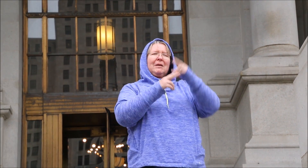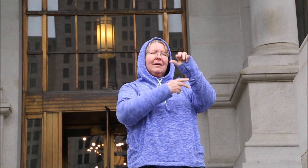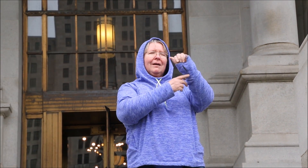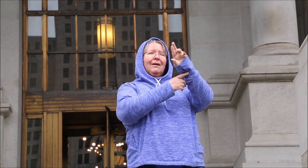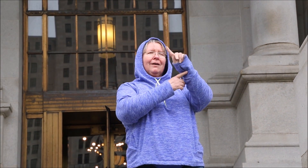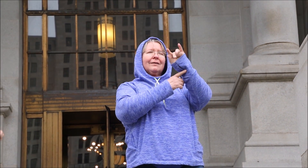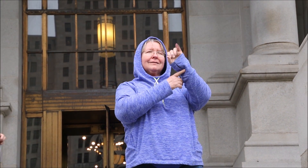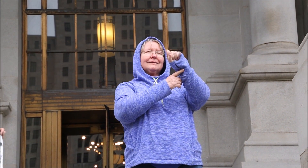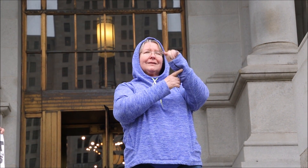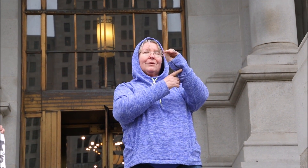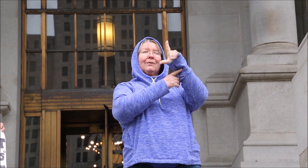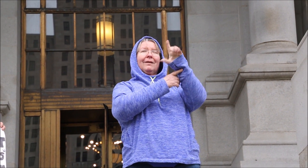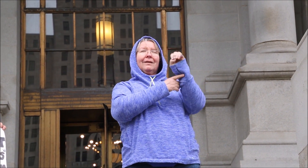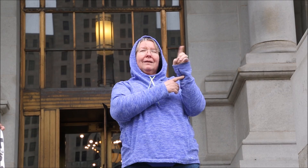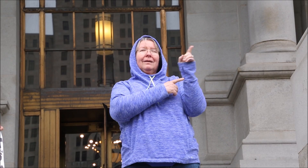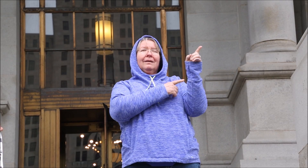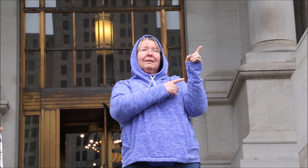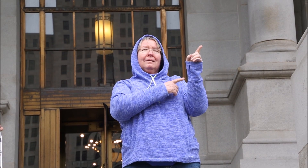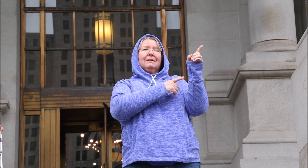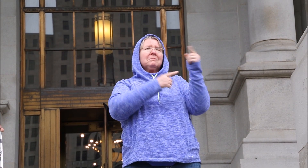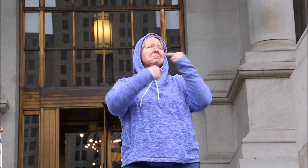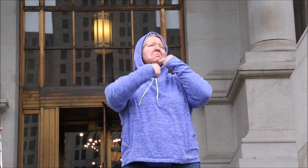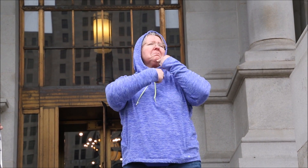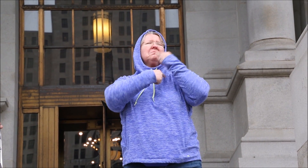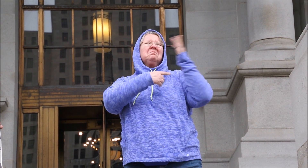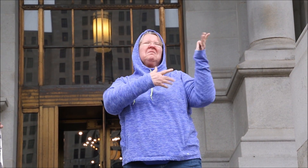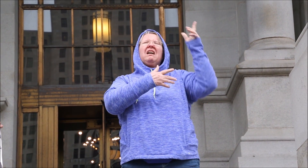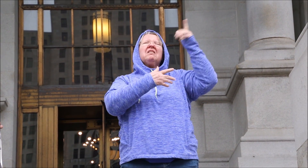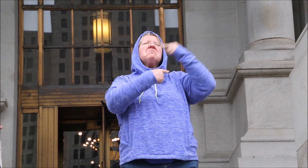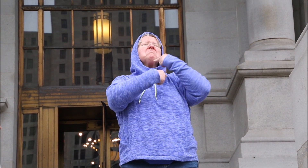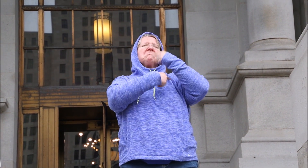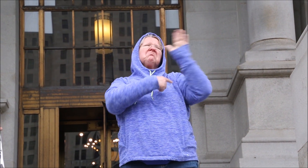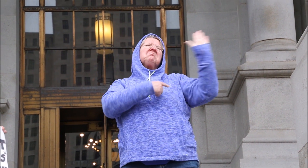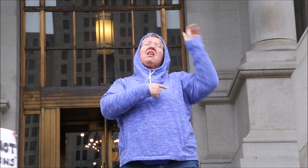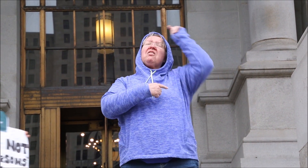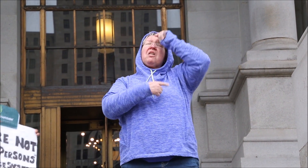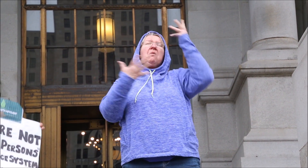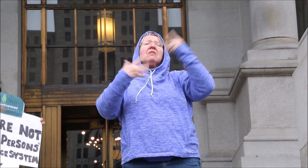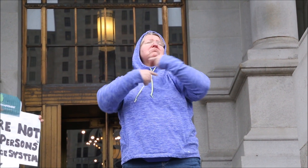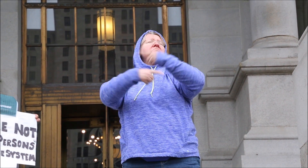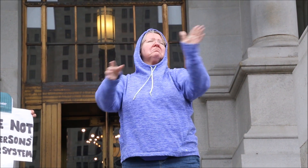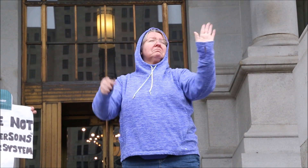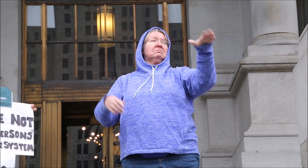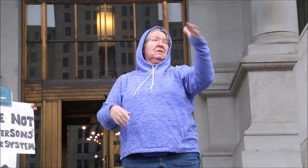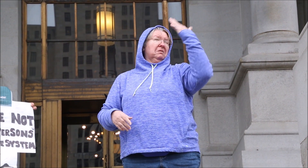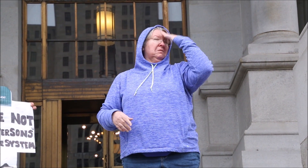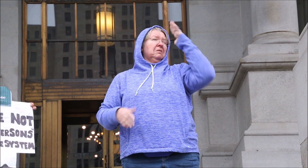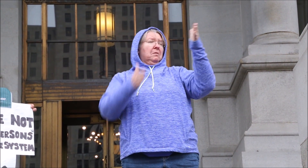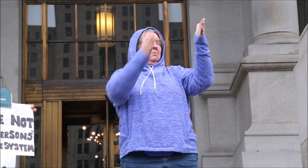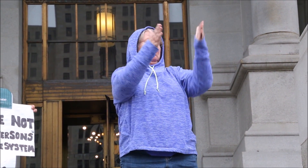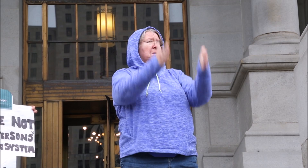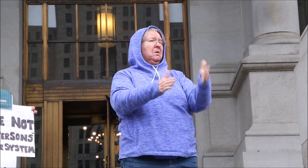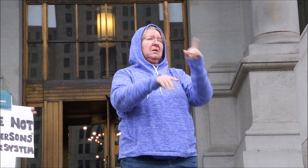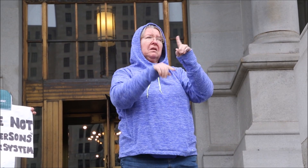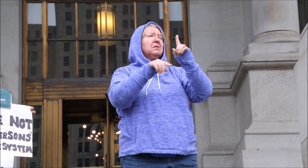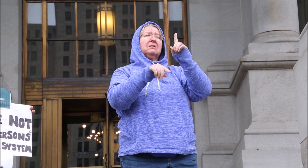Go to meetings. The legislature, the first question they ask is, you know what they want to say? Who are the registered voters?